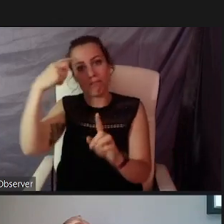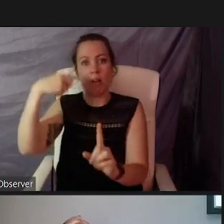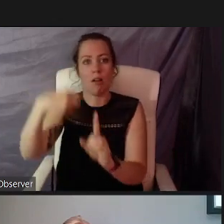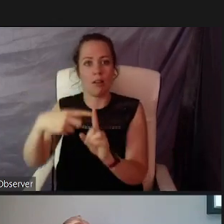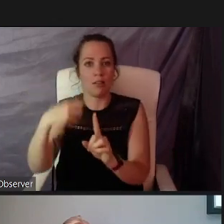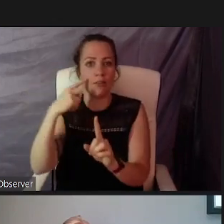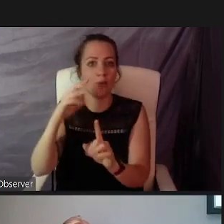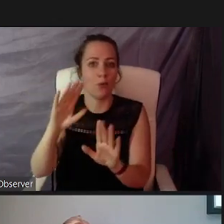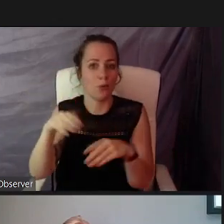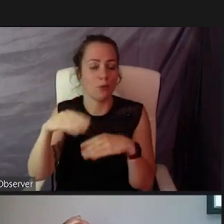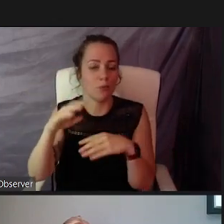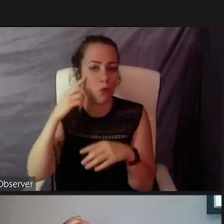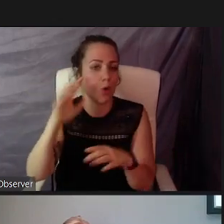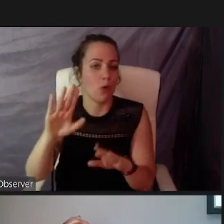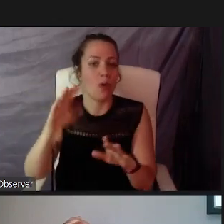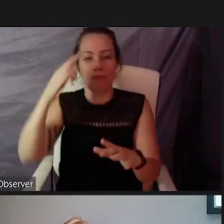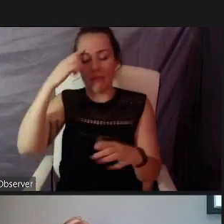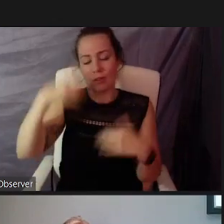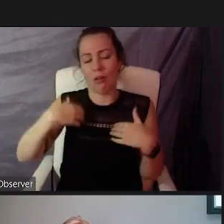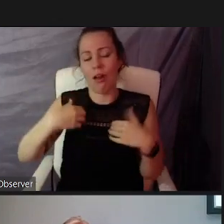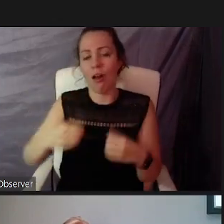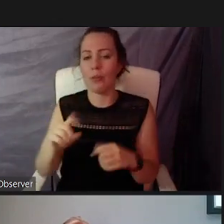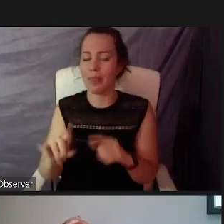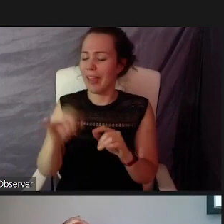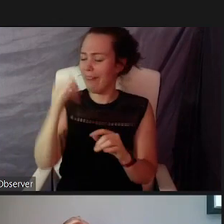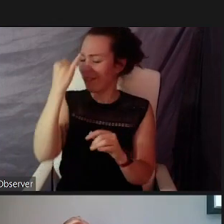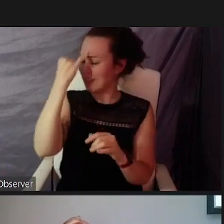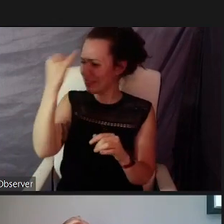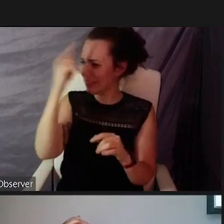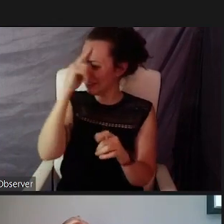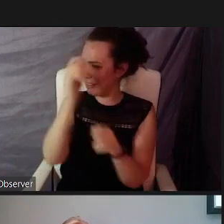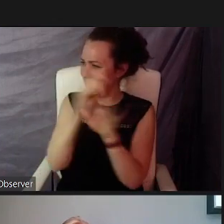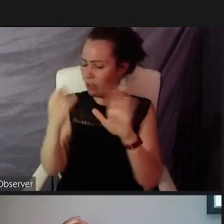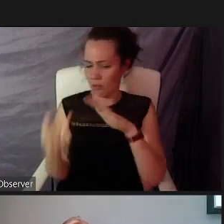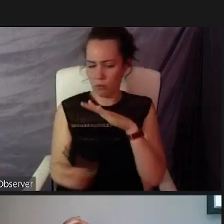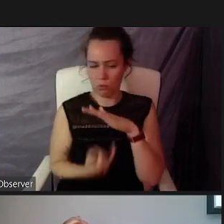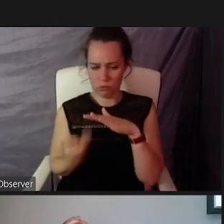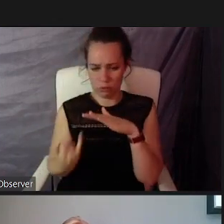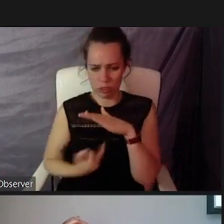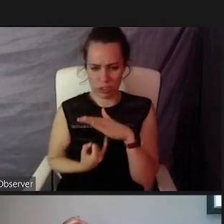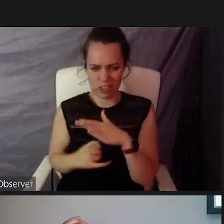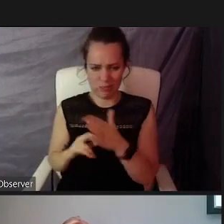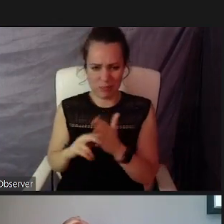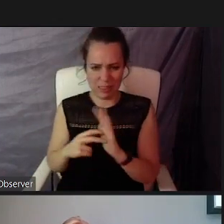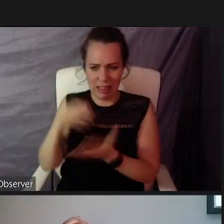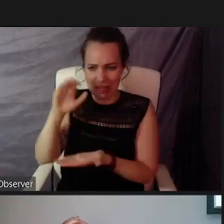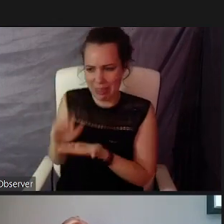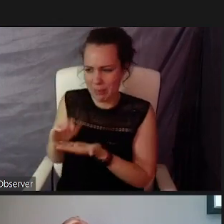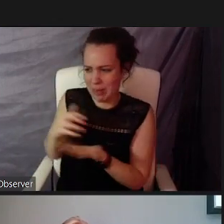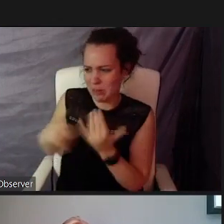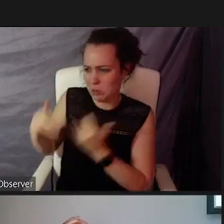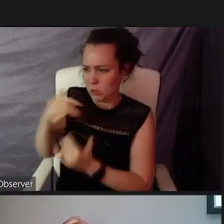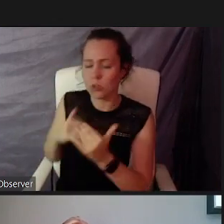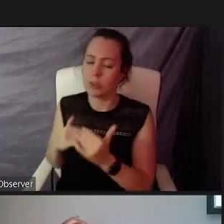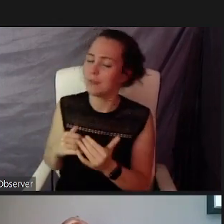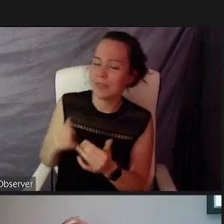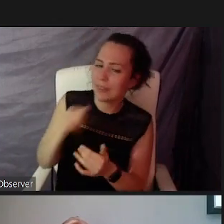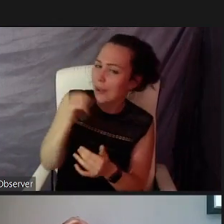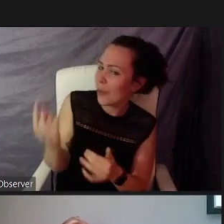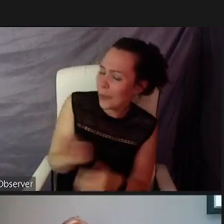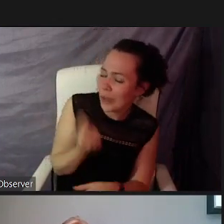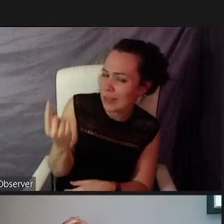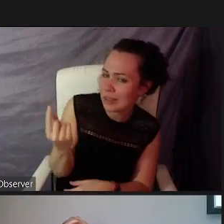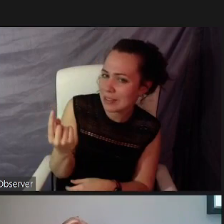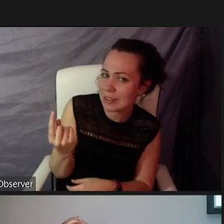But the idea of isolation or quarantine means that that can be a little bit limited. That's not always the case. It could be that